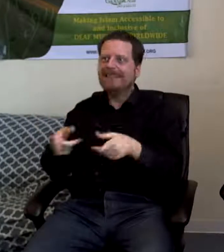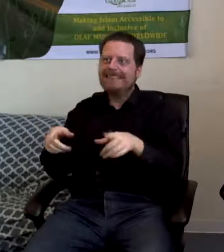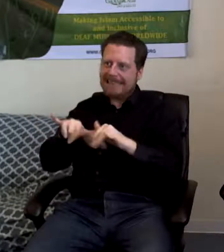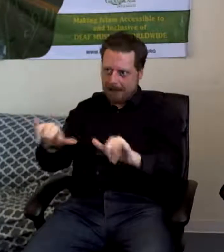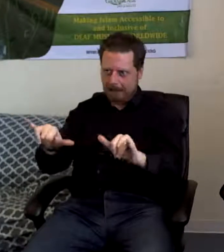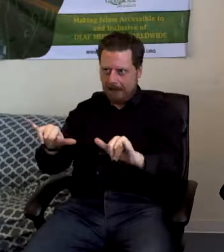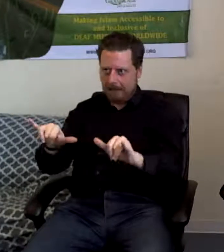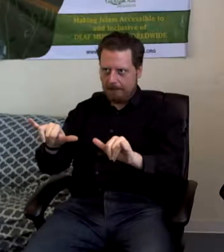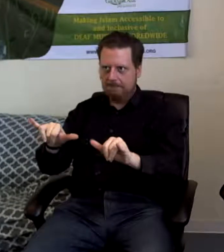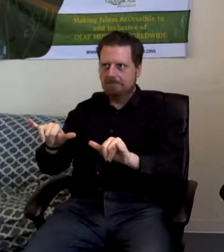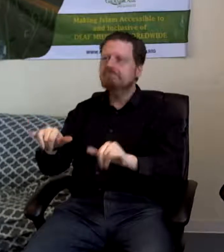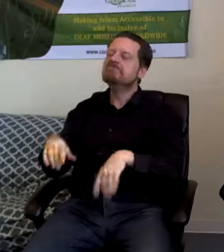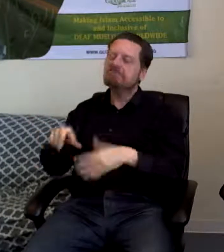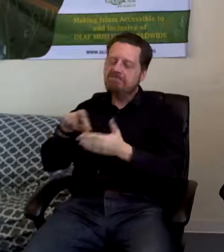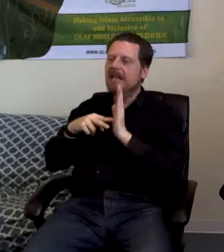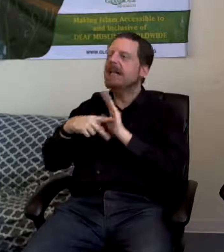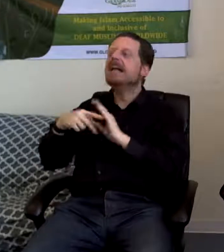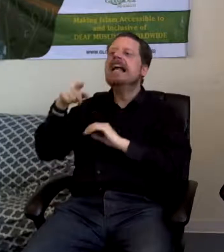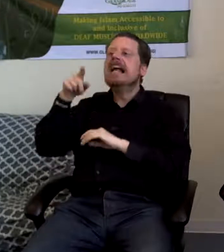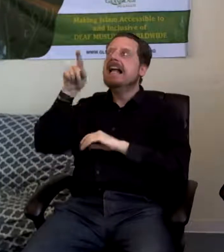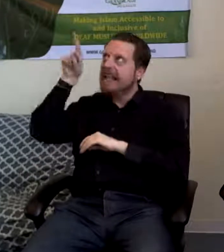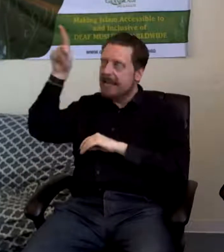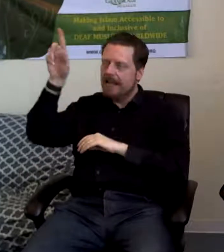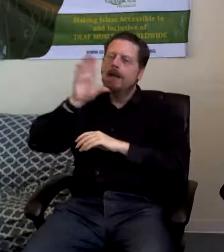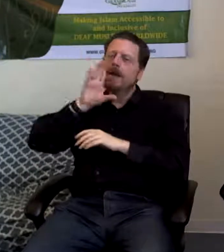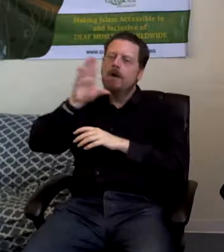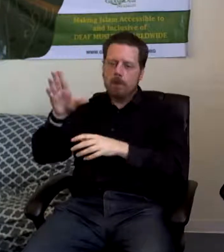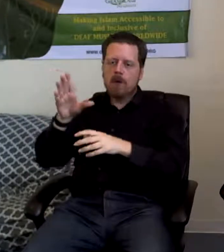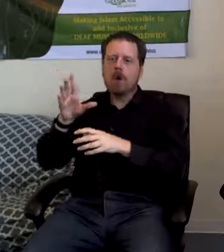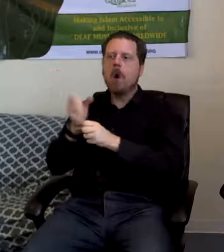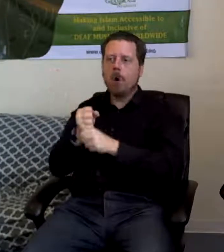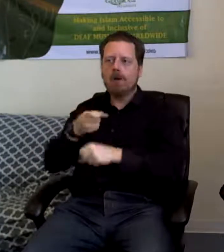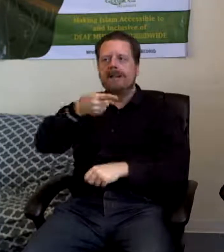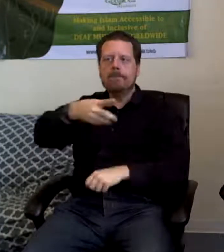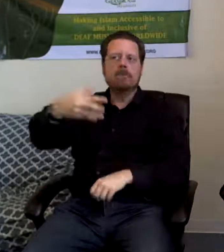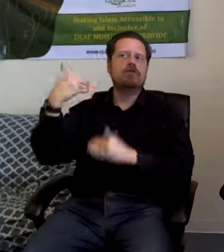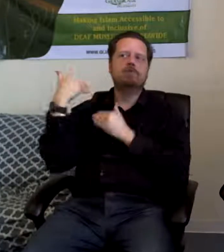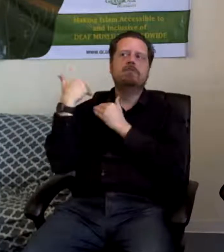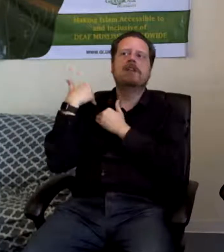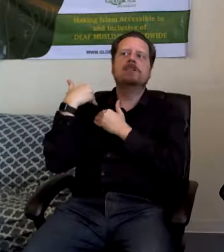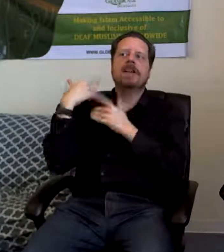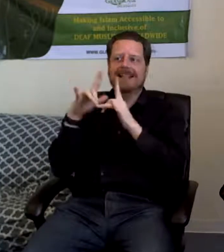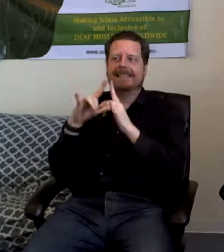will account all of them, put all of them to account all at once.